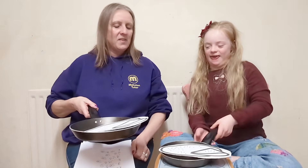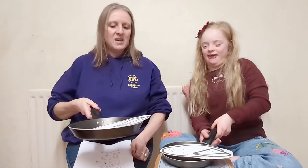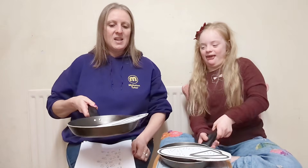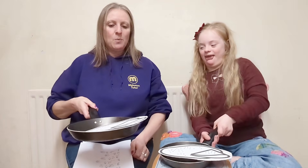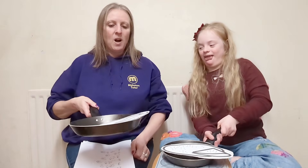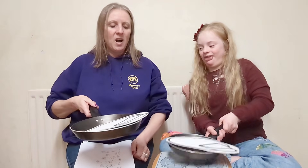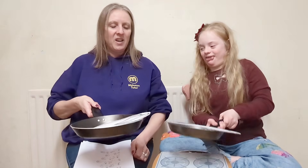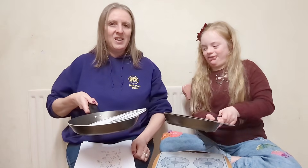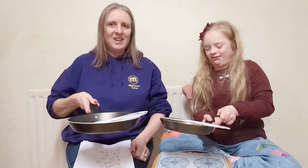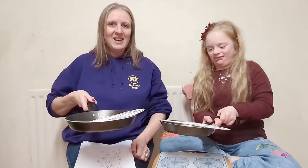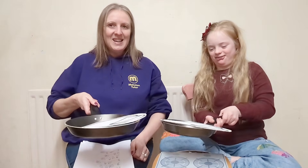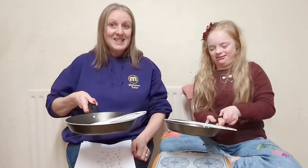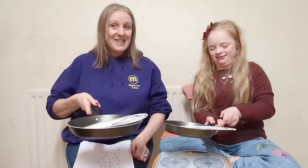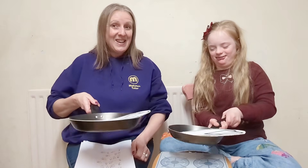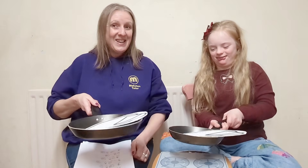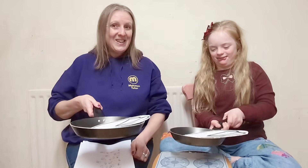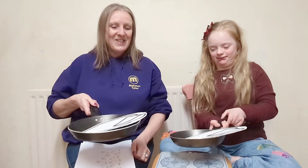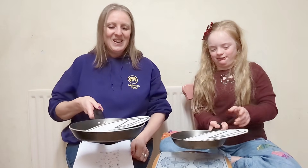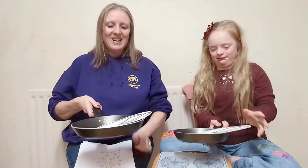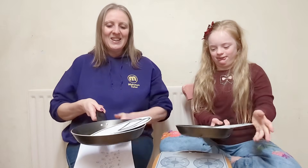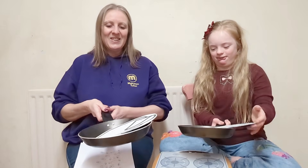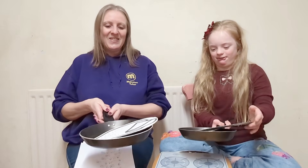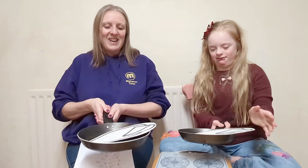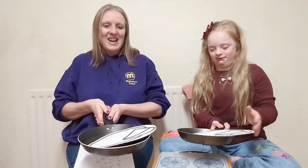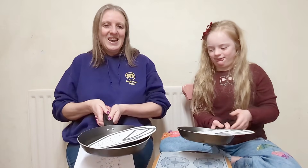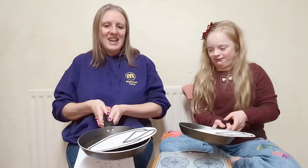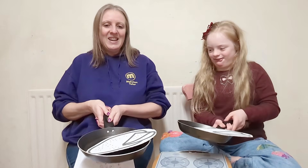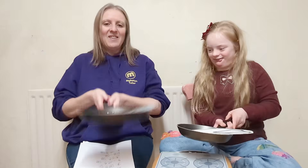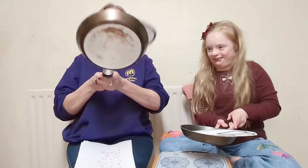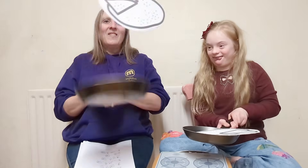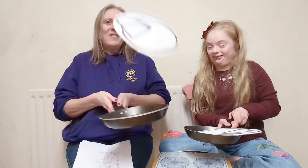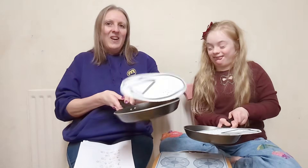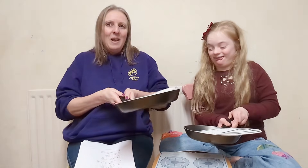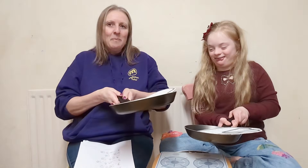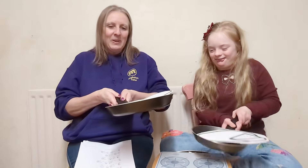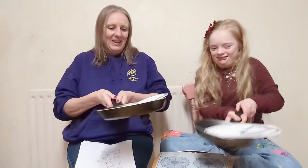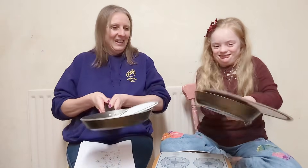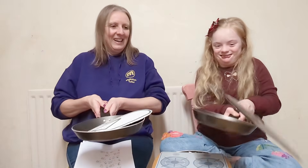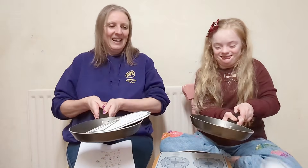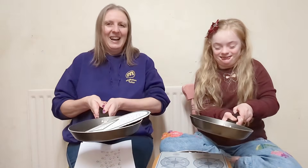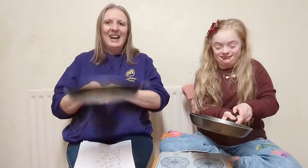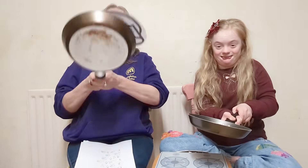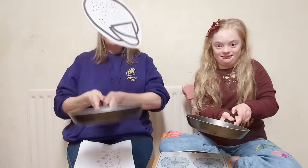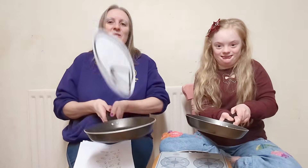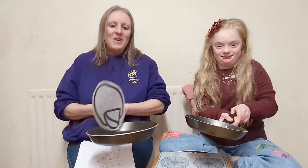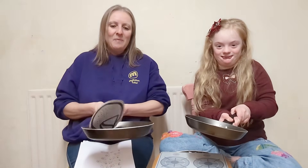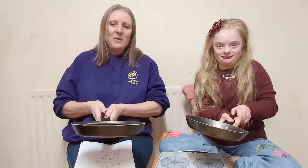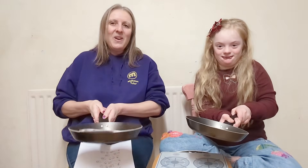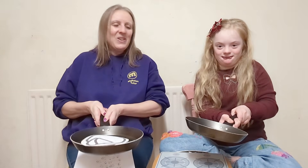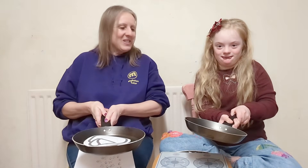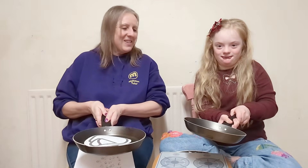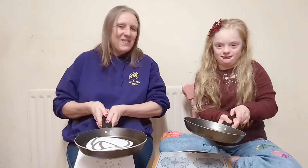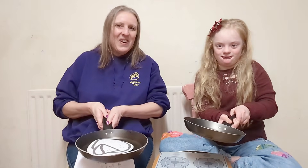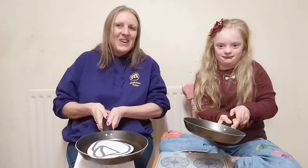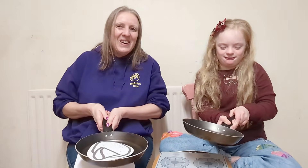Ready? 1, 2, 3, flip! Flip! Oh